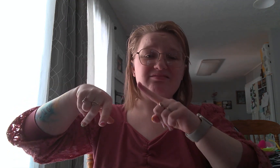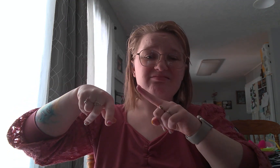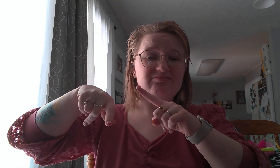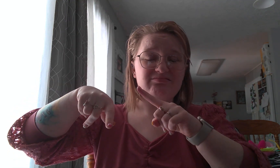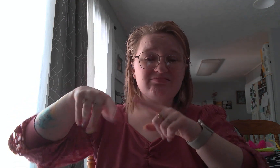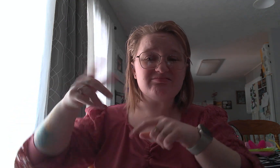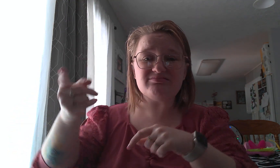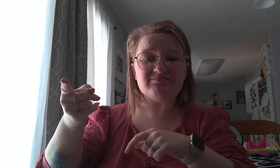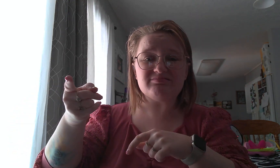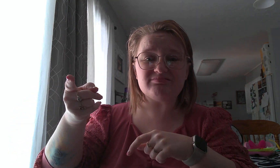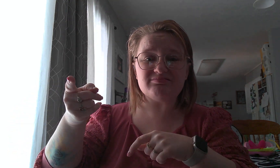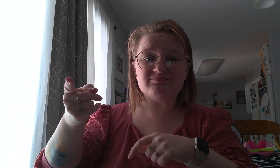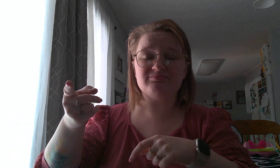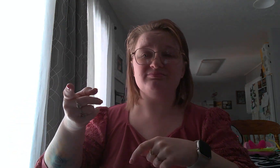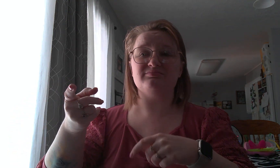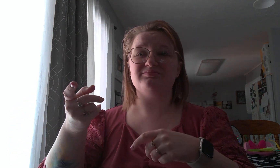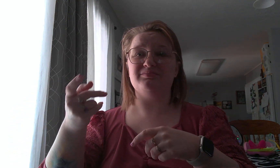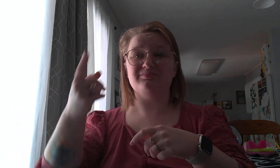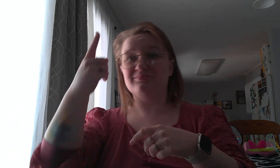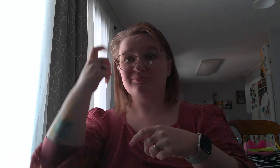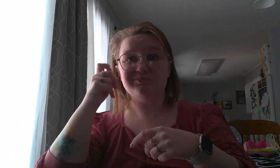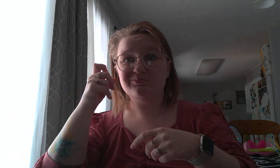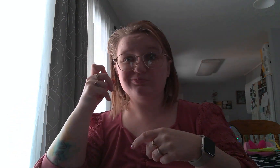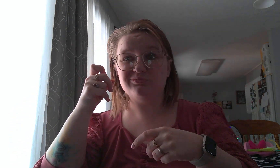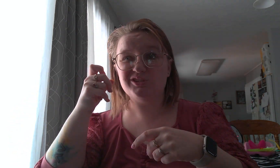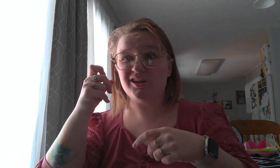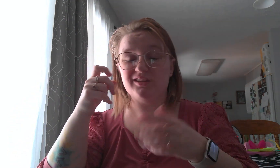And if a student were to raise their hand saying they weren't able to do it,